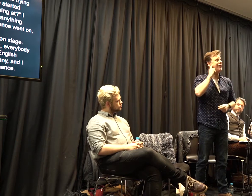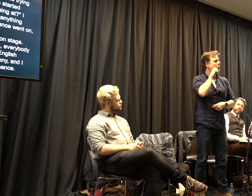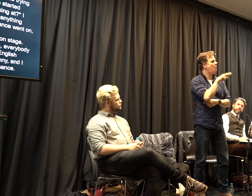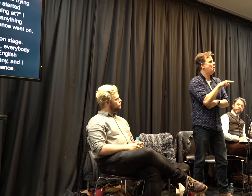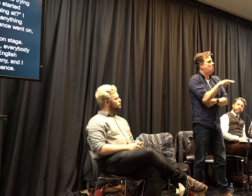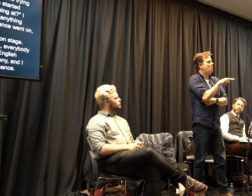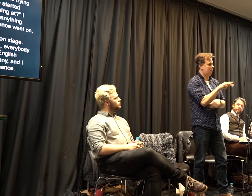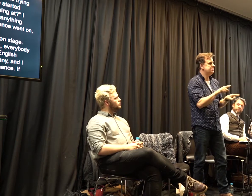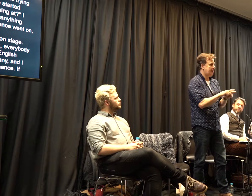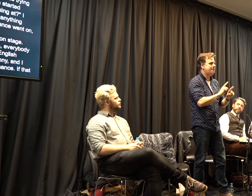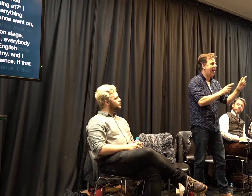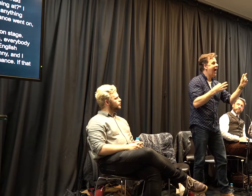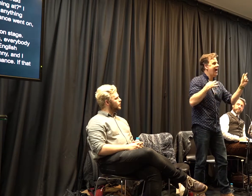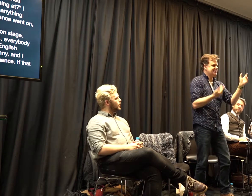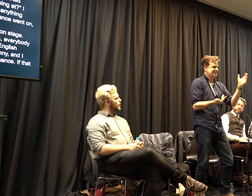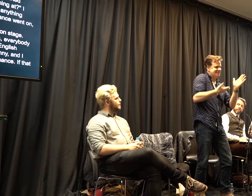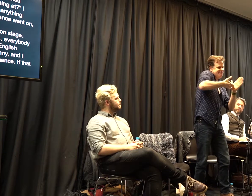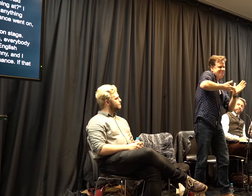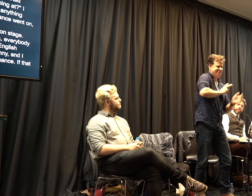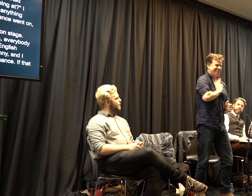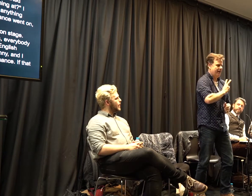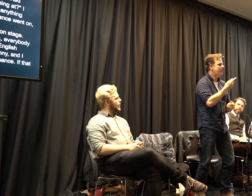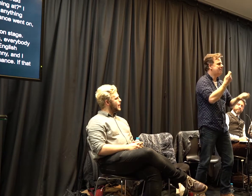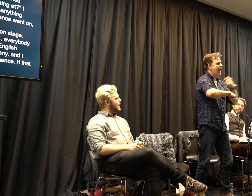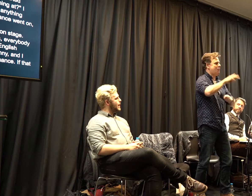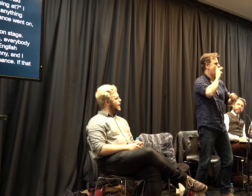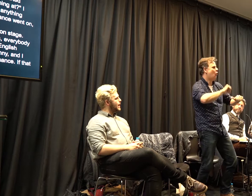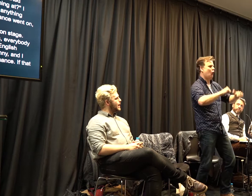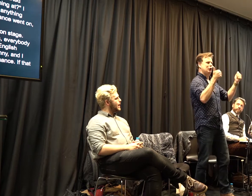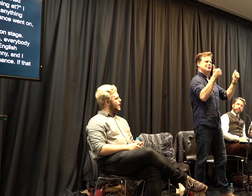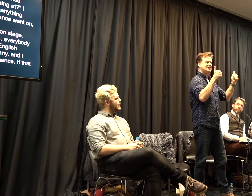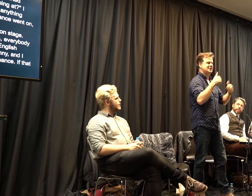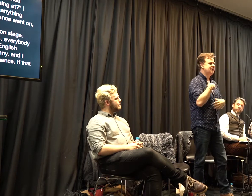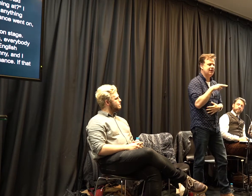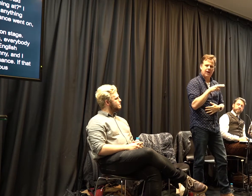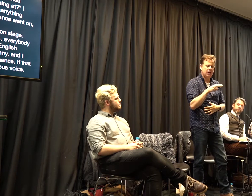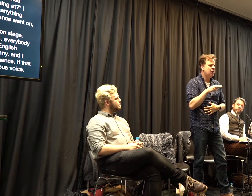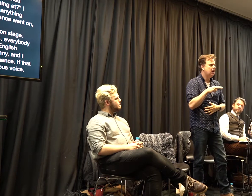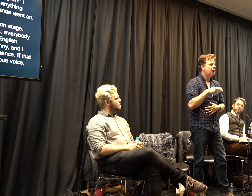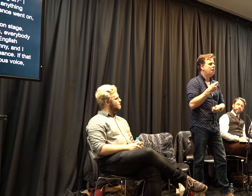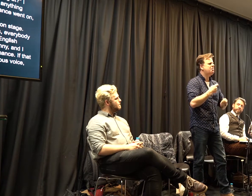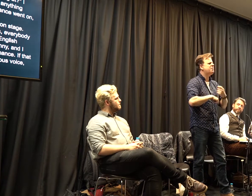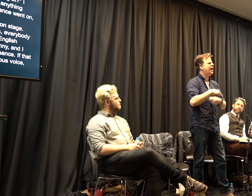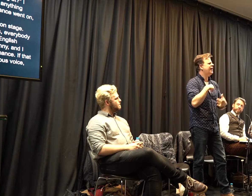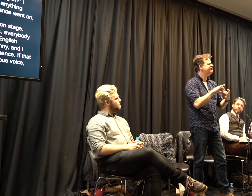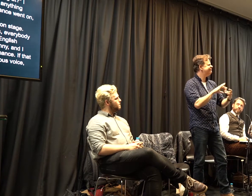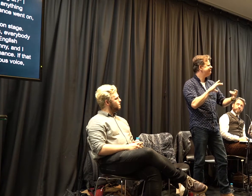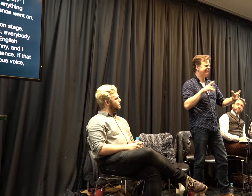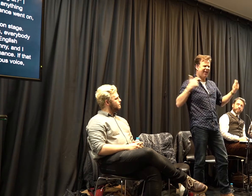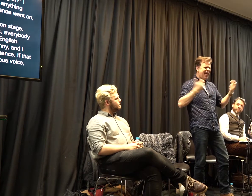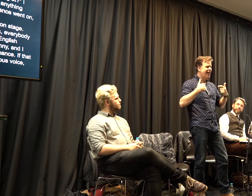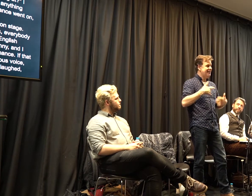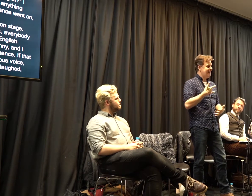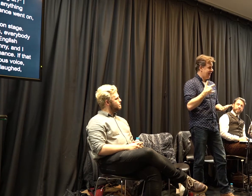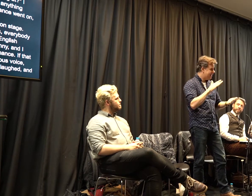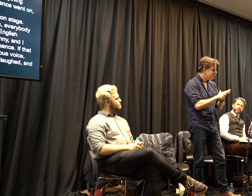If that was just a word said in just a very monotonous voice, none of the audience members would have laughed. And that's the access I